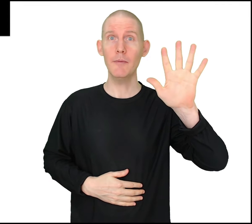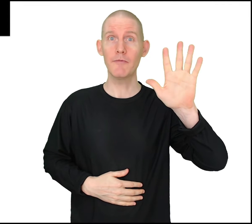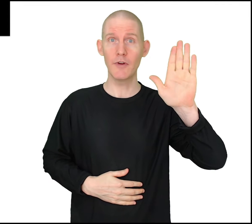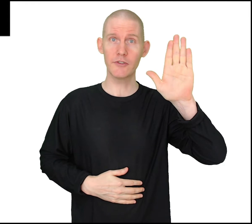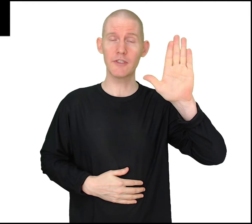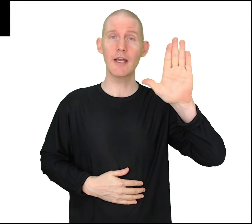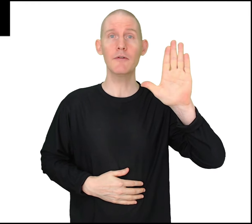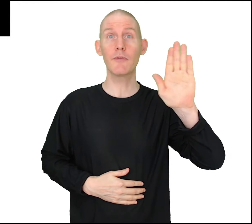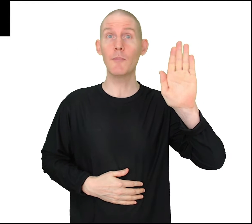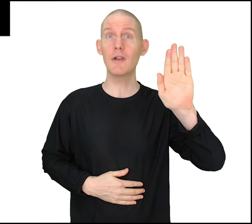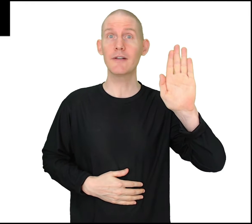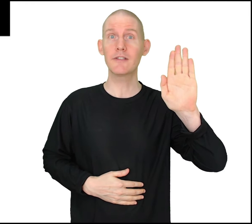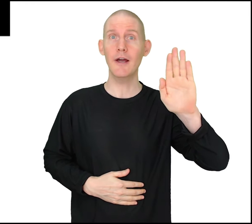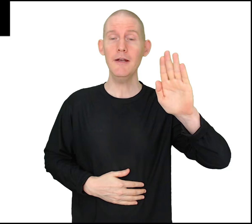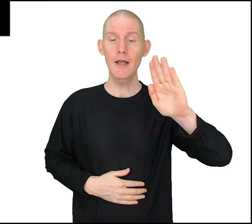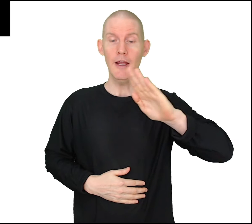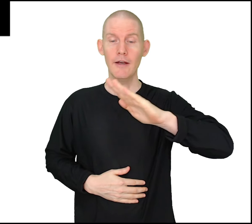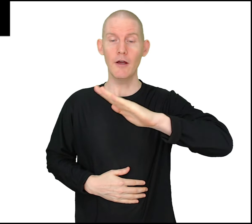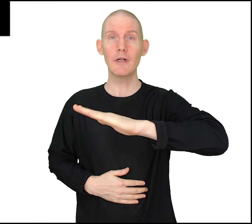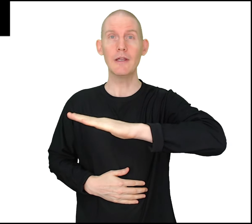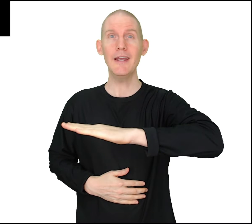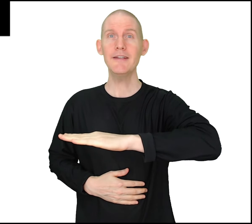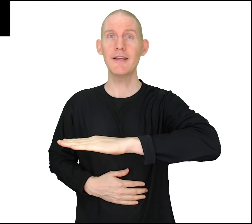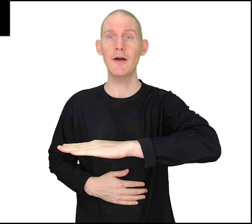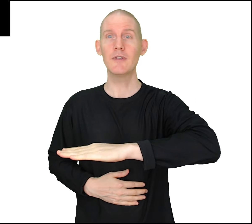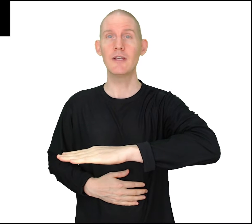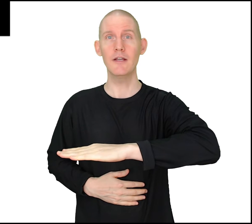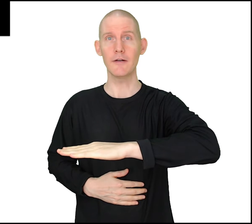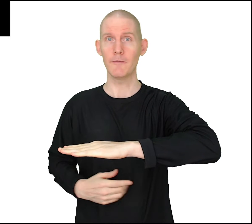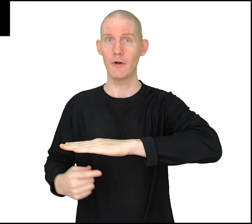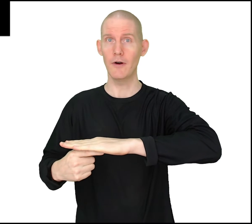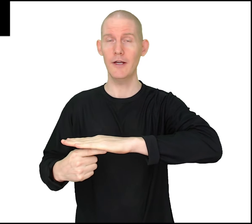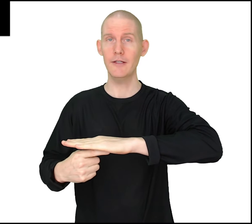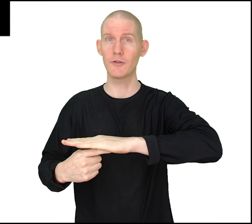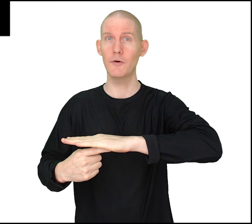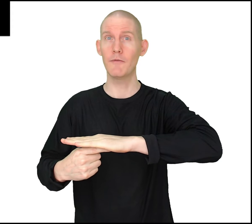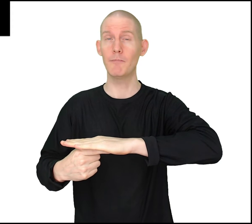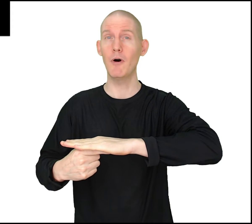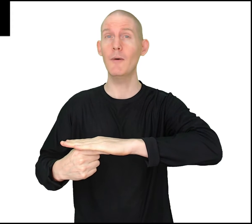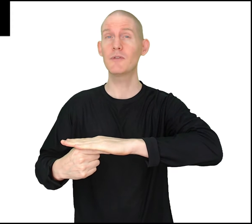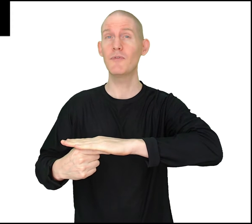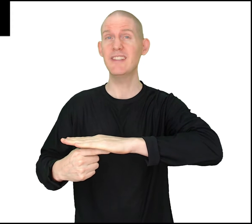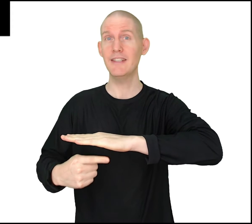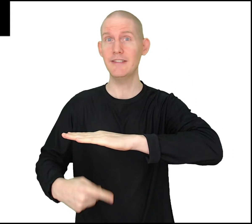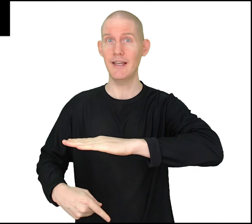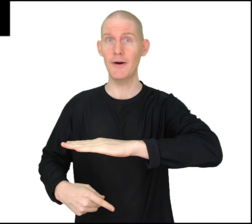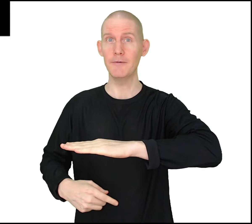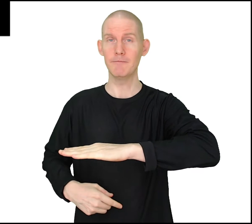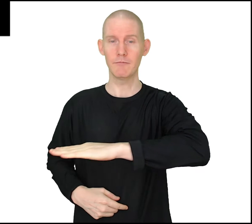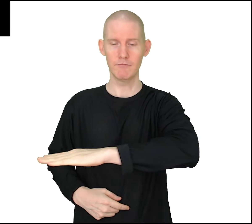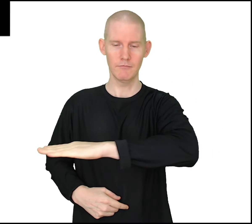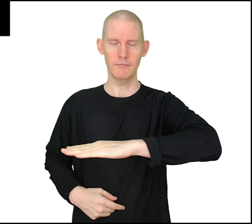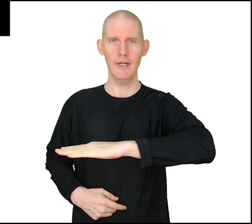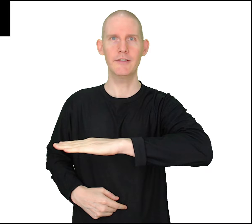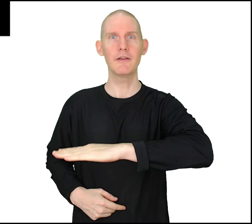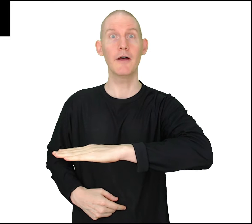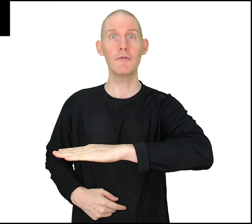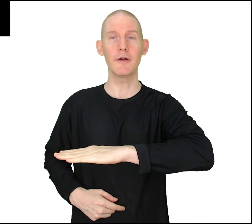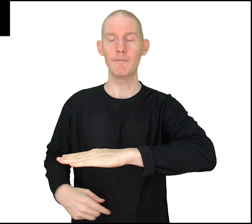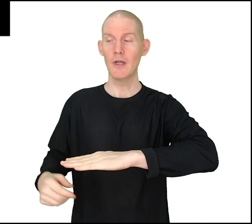fingers together, thumb alongside. Now I'm going to lay it down here, all right? So the palm is facing down. Nice and level there. With